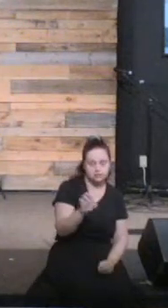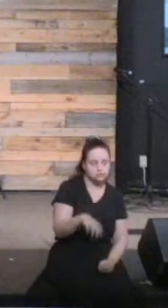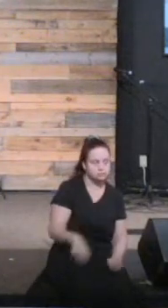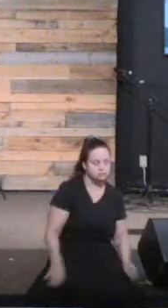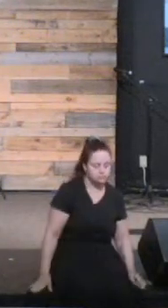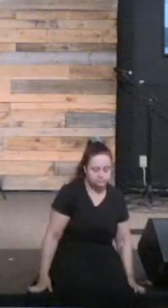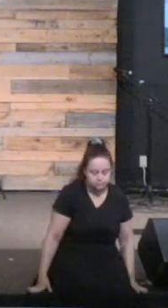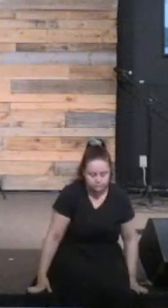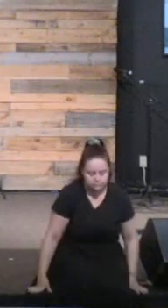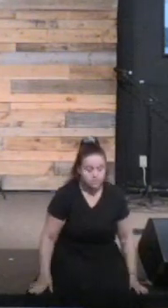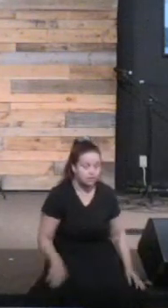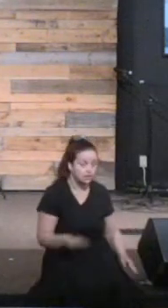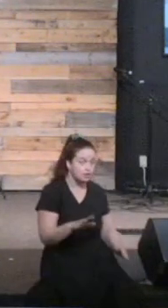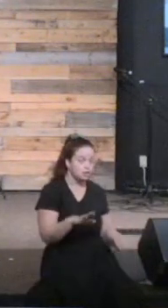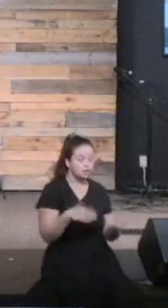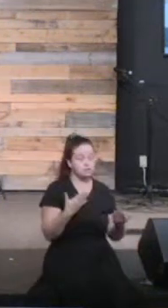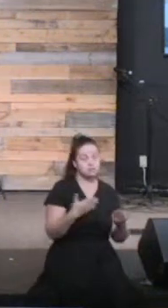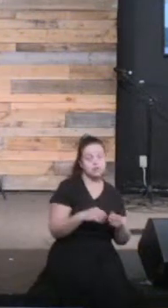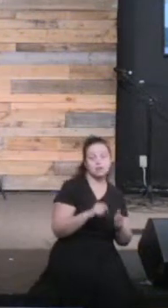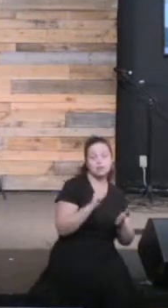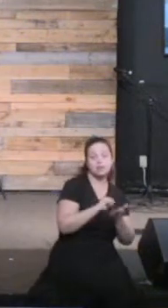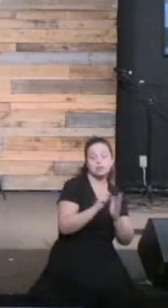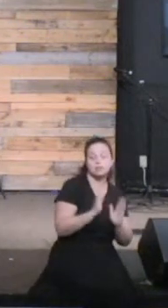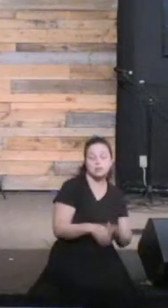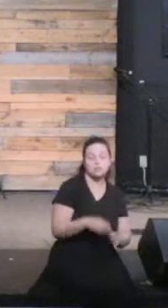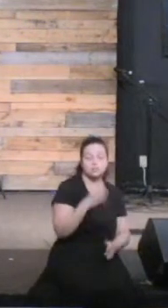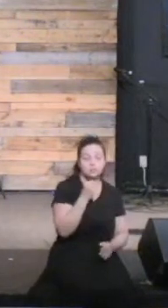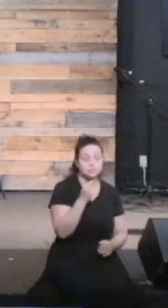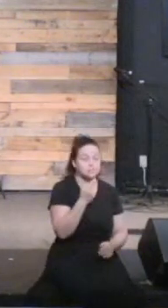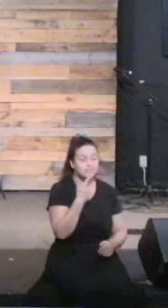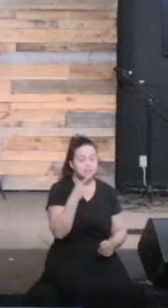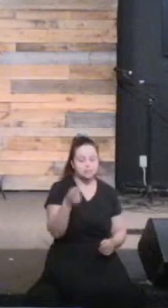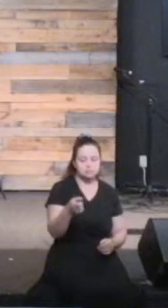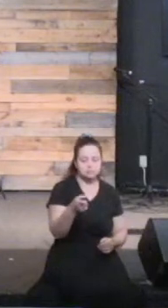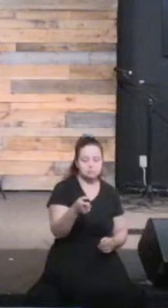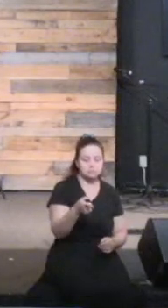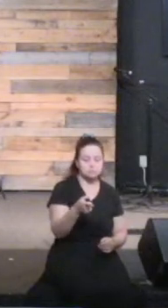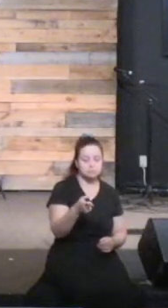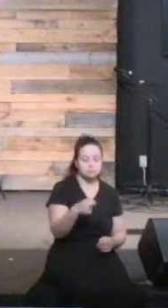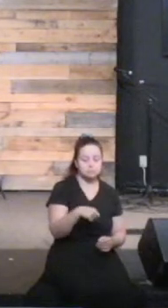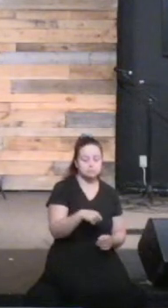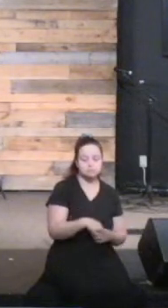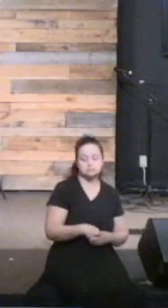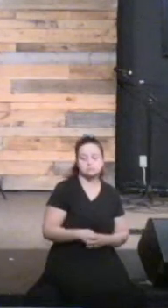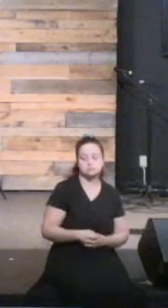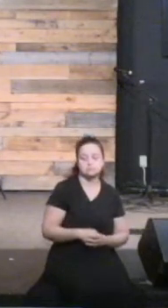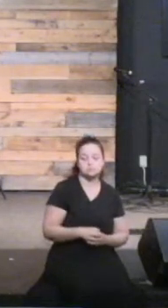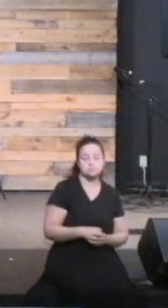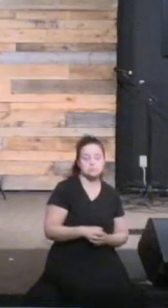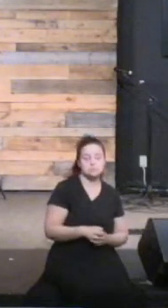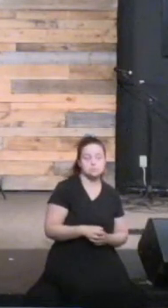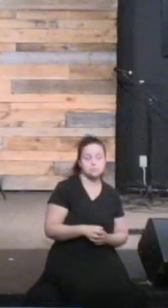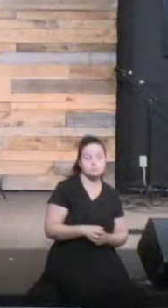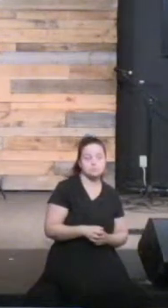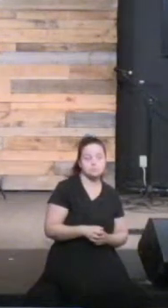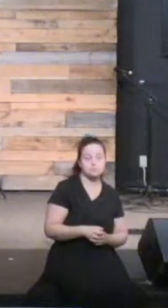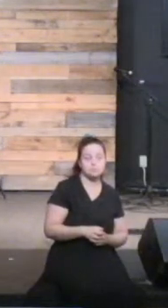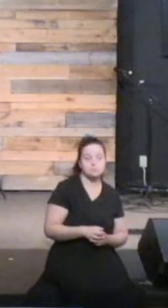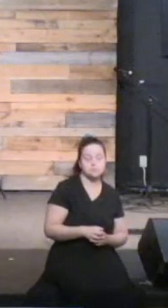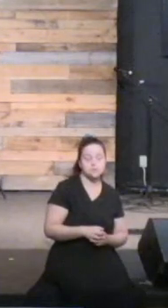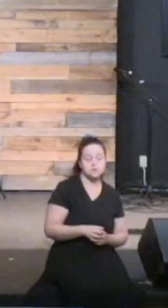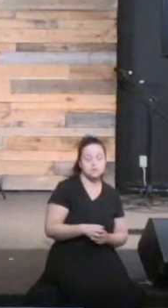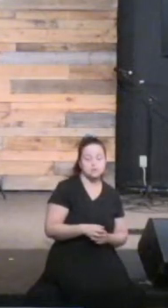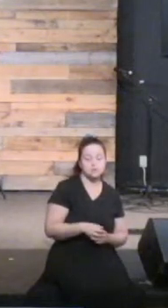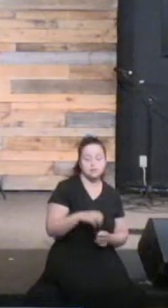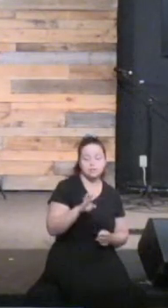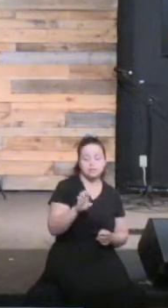fact the author of Hebrews said it this way next slide by faith Enoch was taken from this life